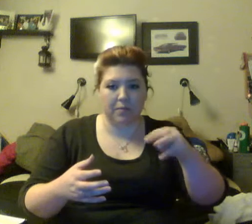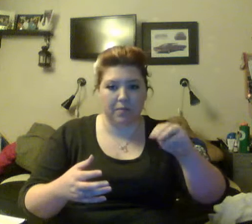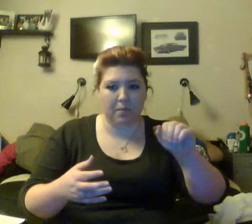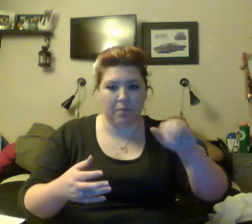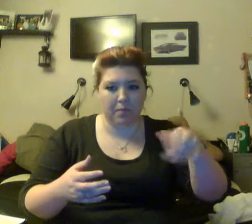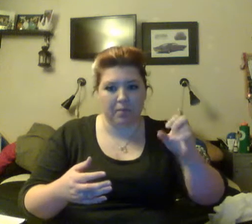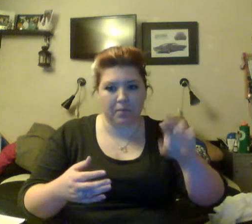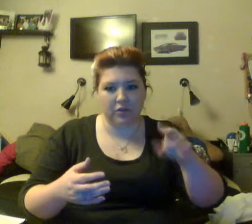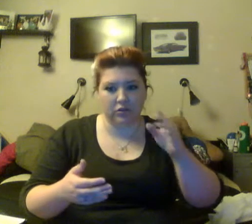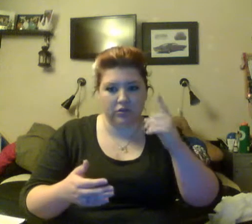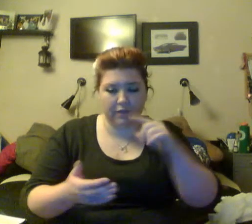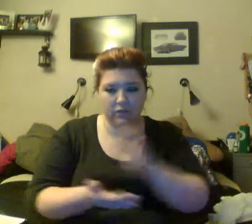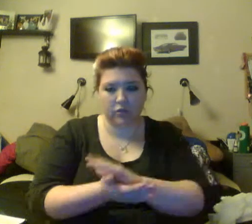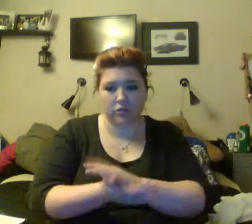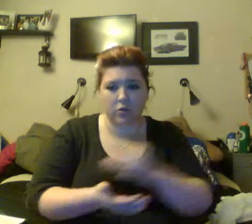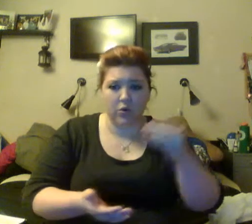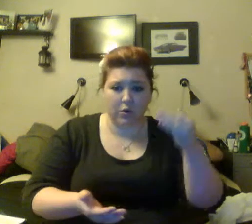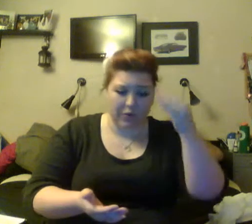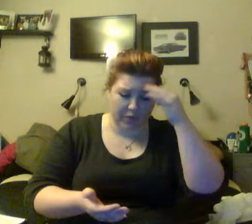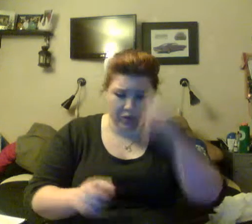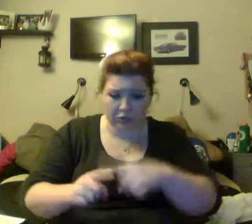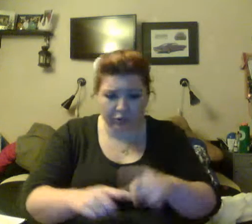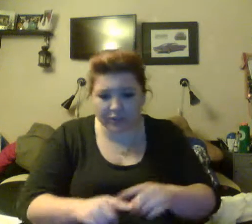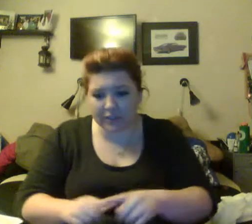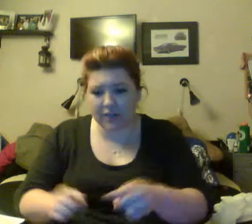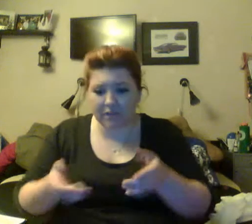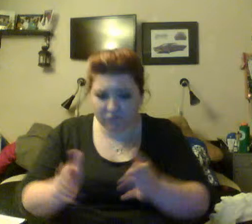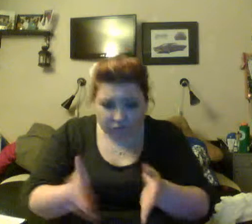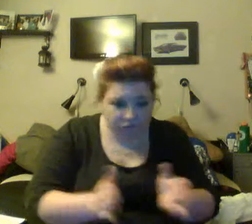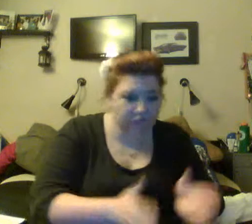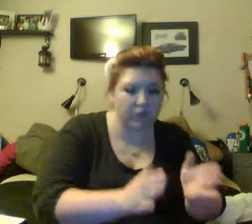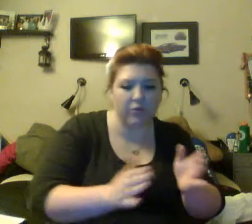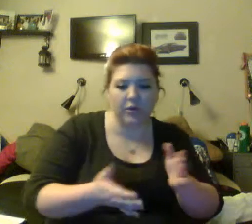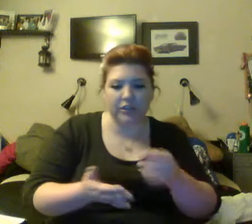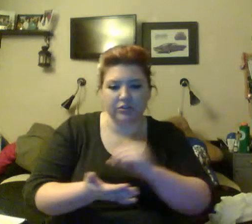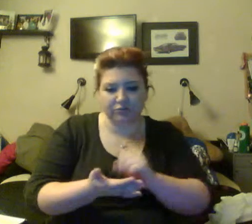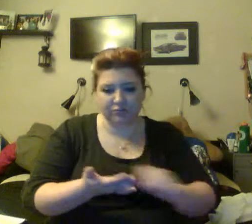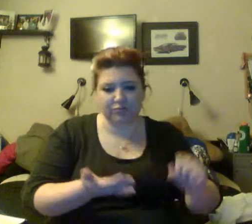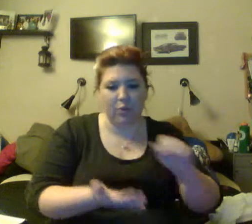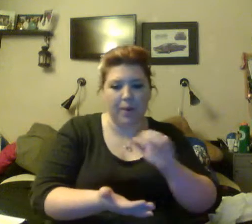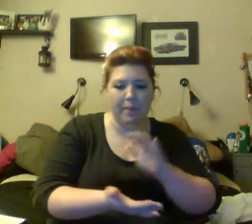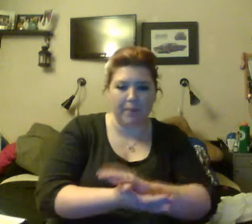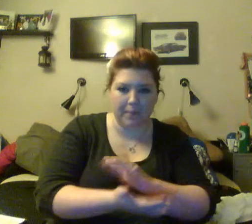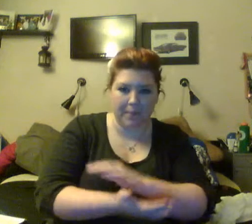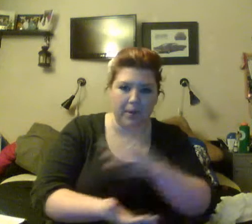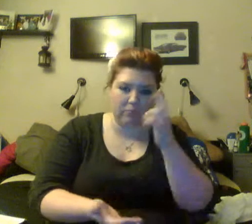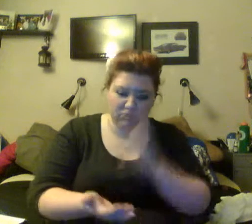they knew APA style, they knew how to arrange papers in the content areas. And I think it was a really beneficial course for students